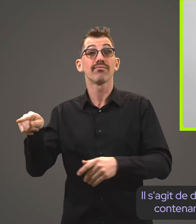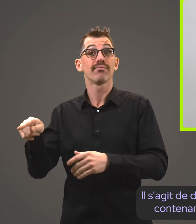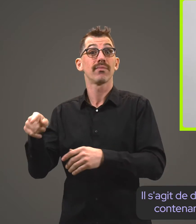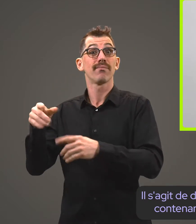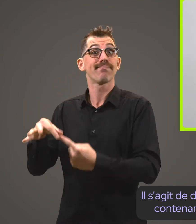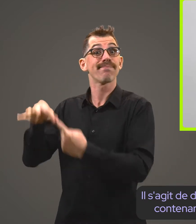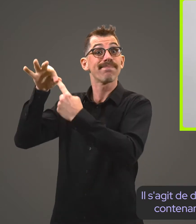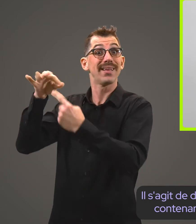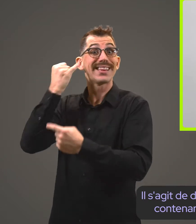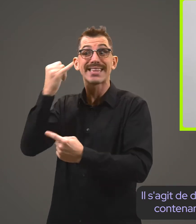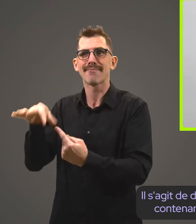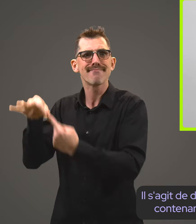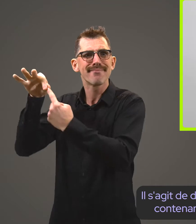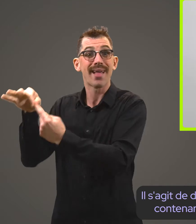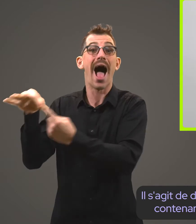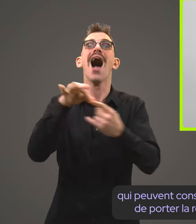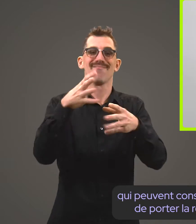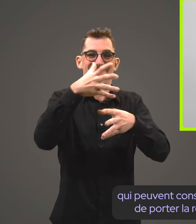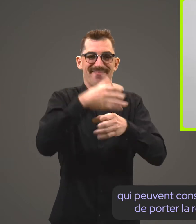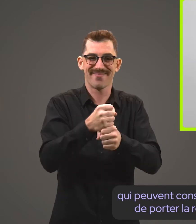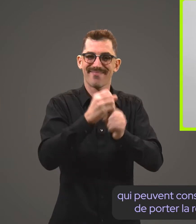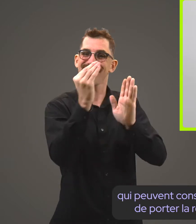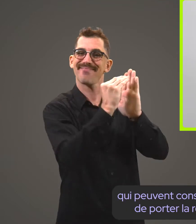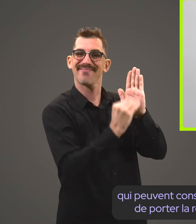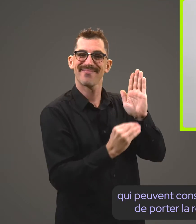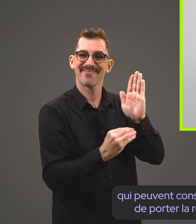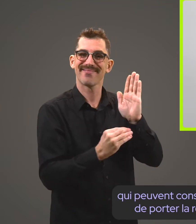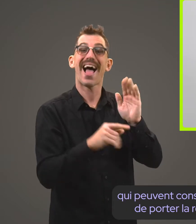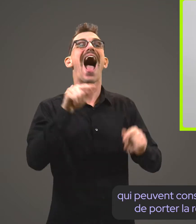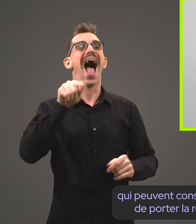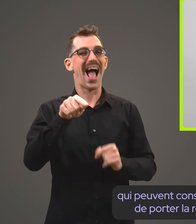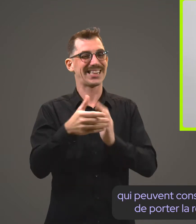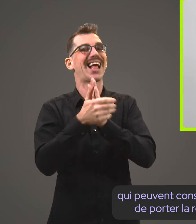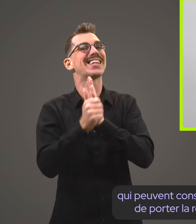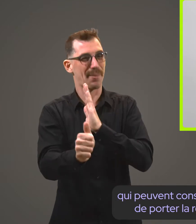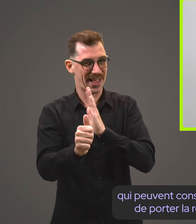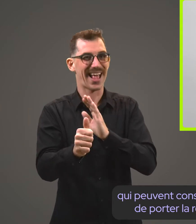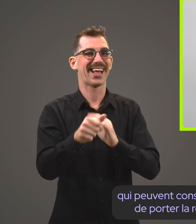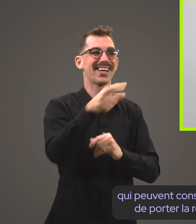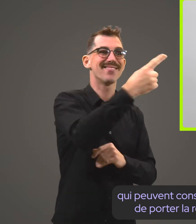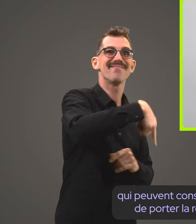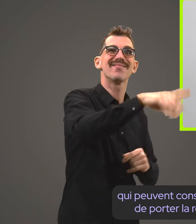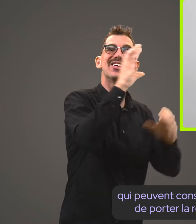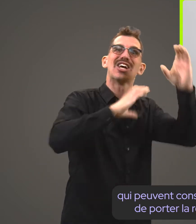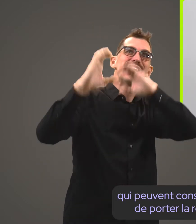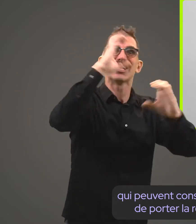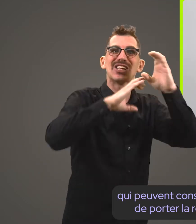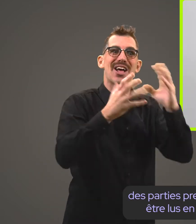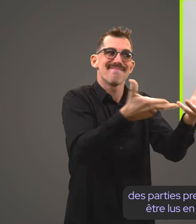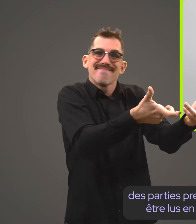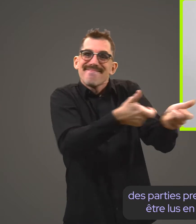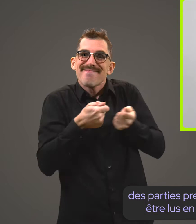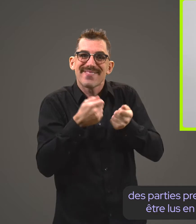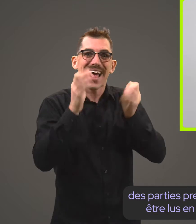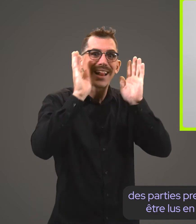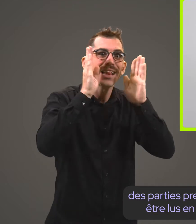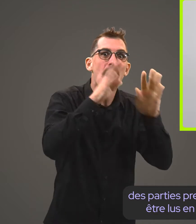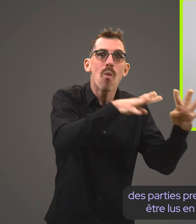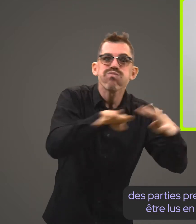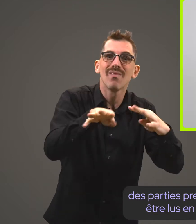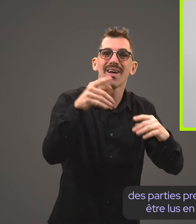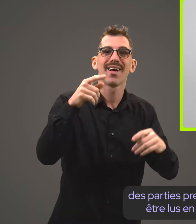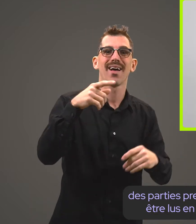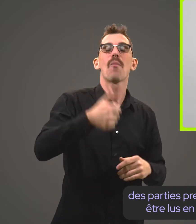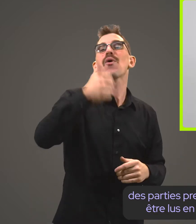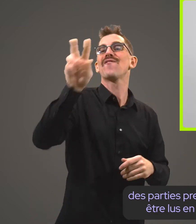are succinct one-pagers with key points, which can be an effective way of bringing research to the attention of stakeholders,